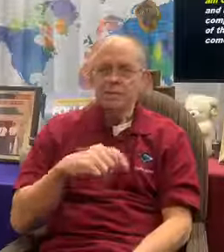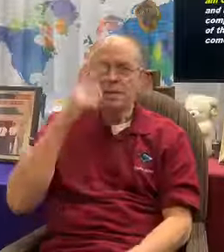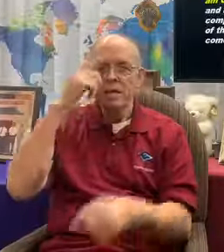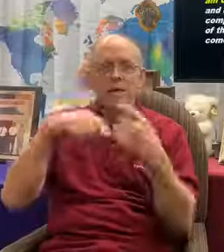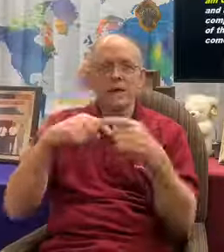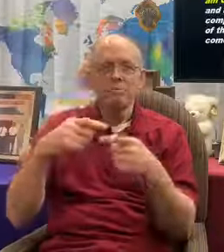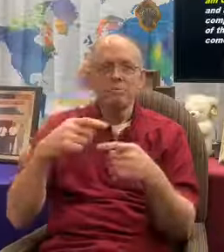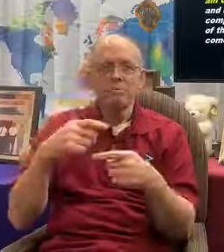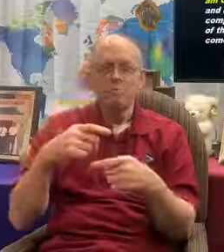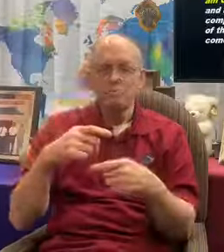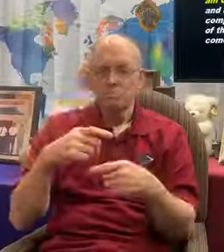Think about it.